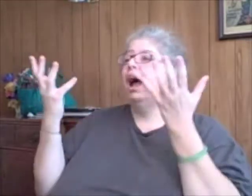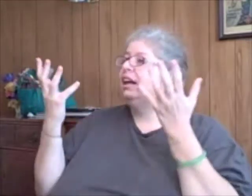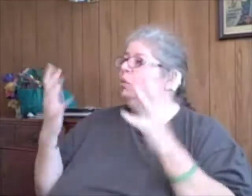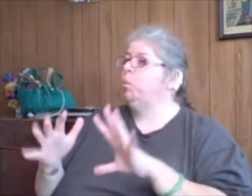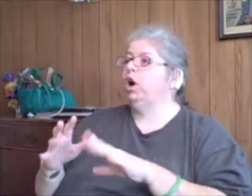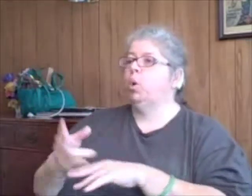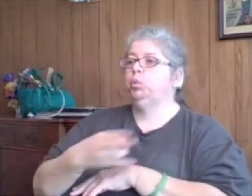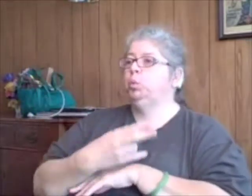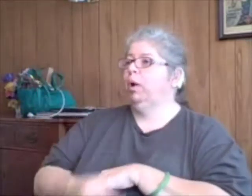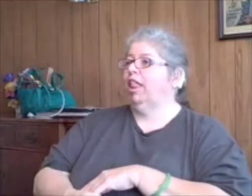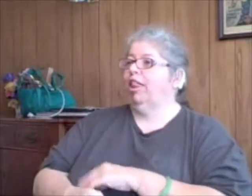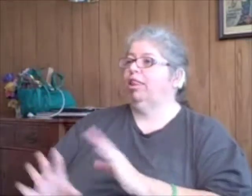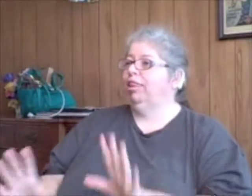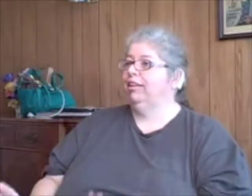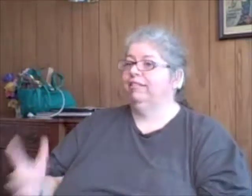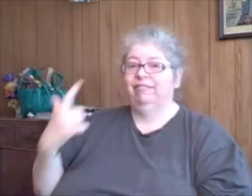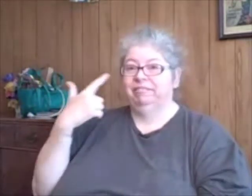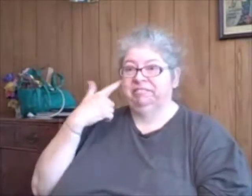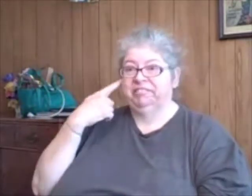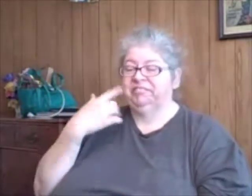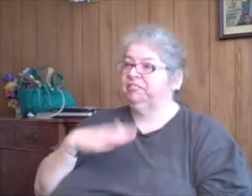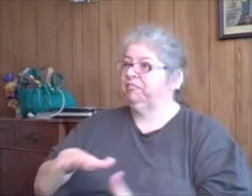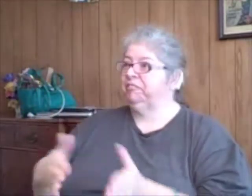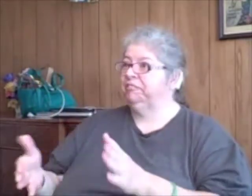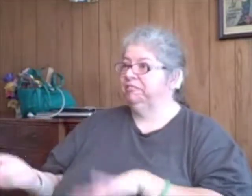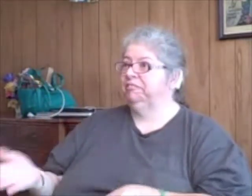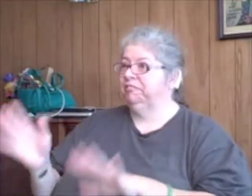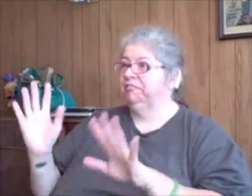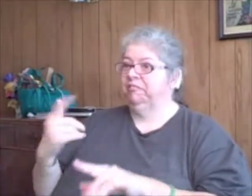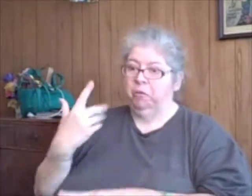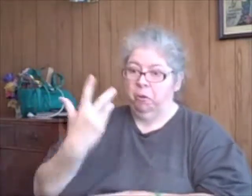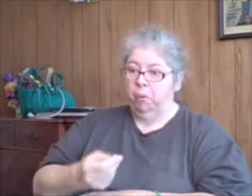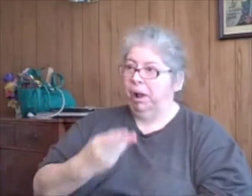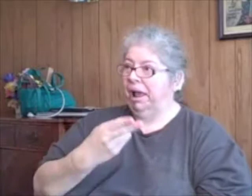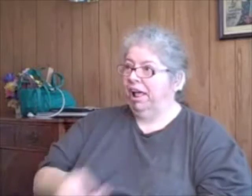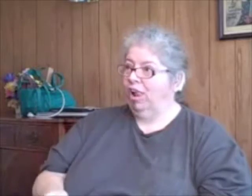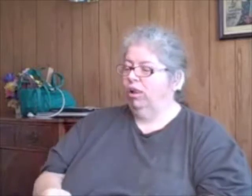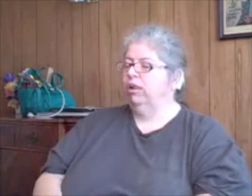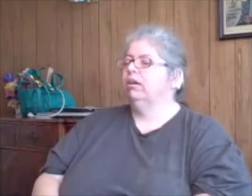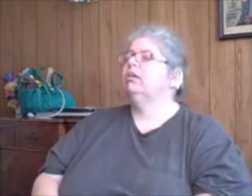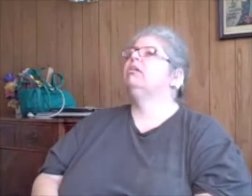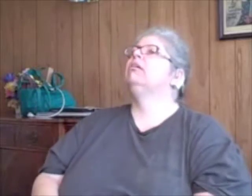For one thing, I don't want to go to hell. If I shoot myself, I know I would go to hell.